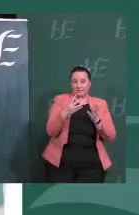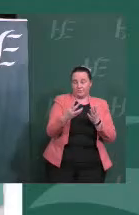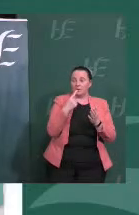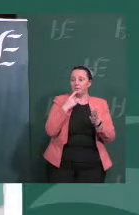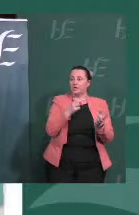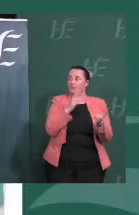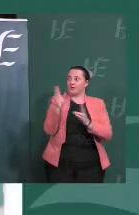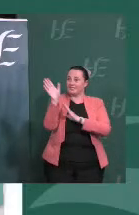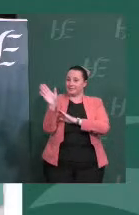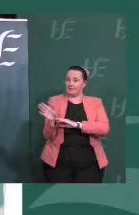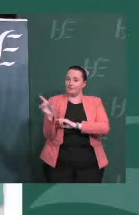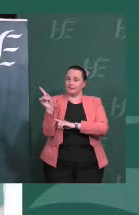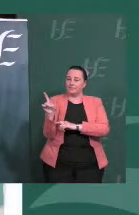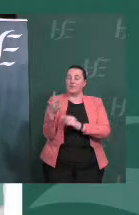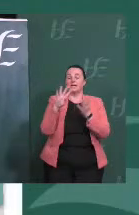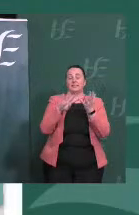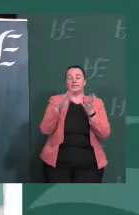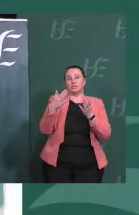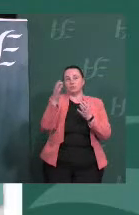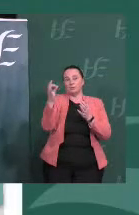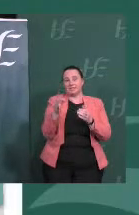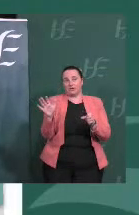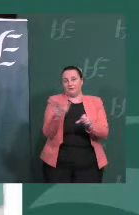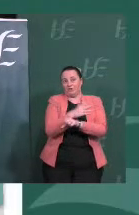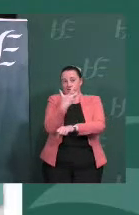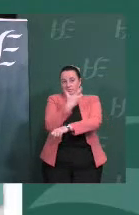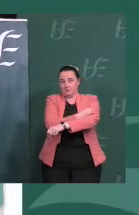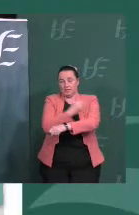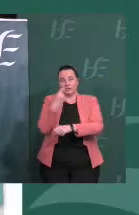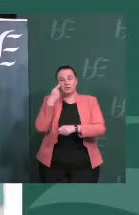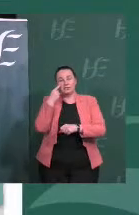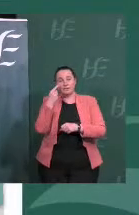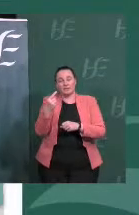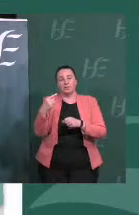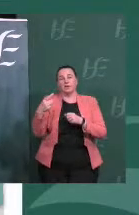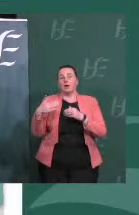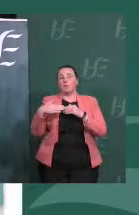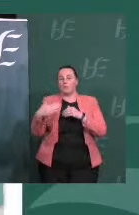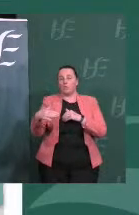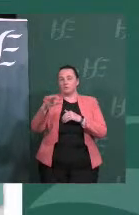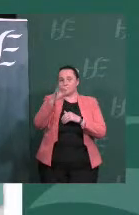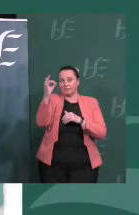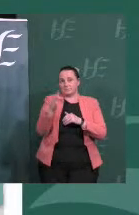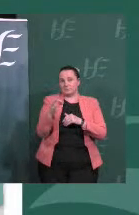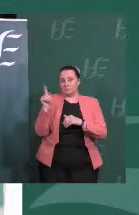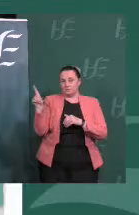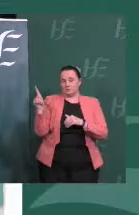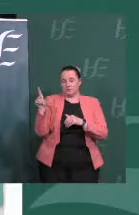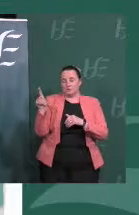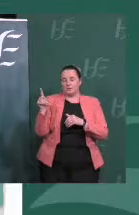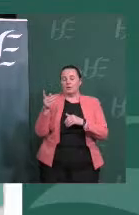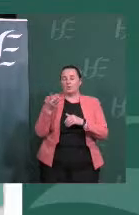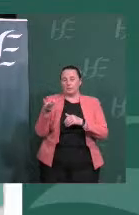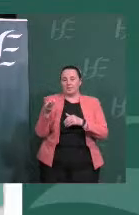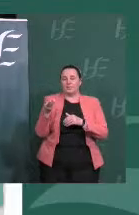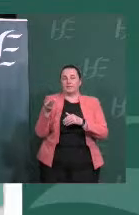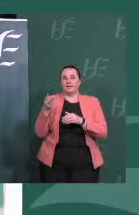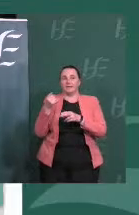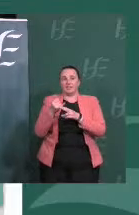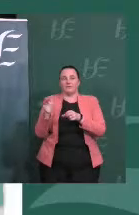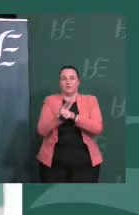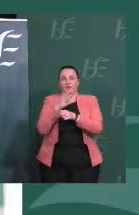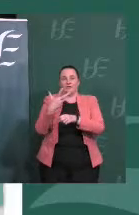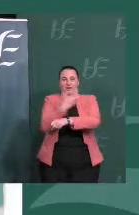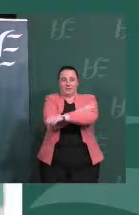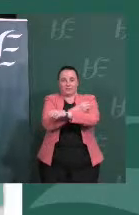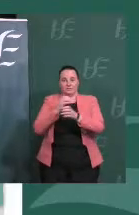right-hand side, here, where 92% are fully vaccinated, you see a greater proportion of those among the fully vaccinated population because they're